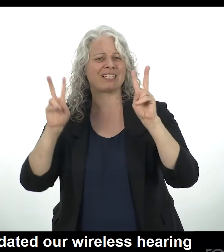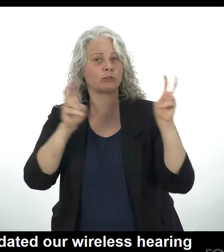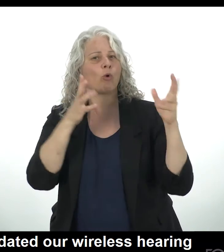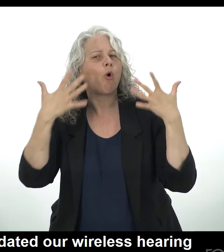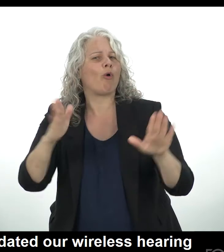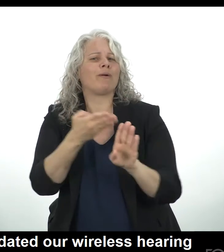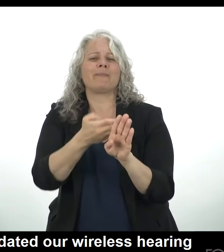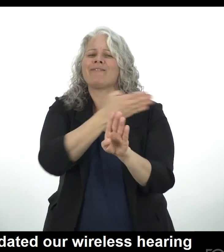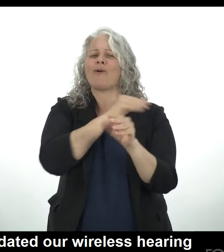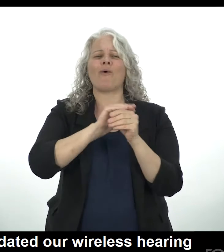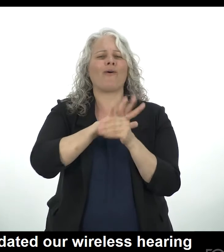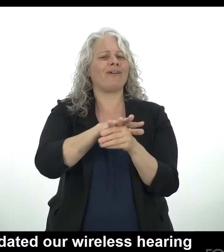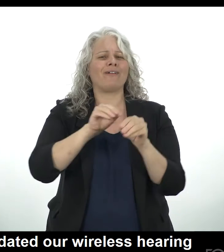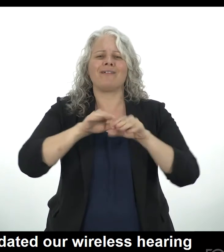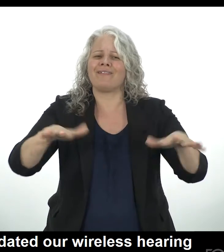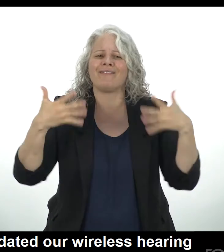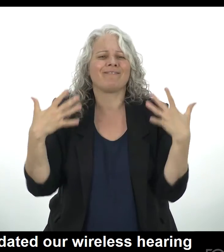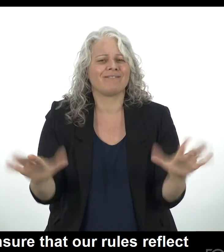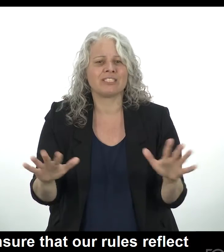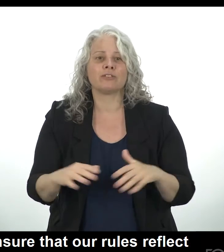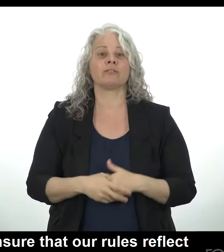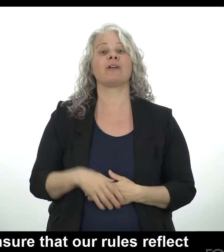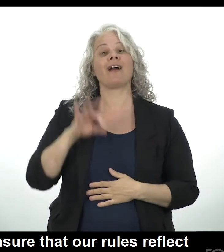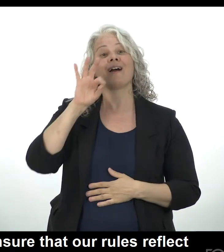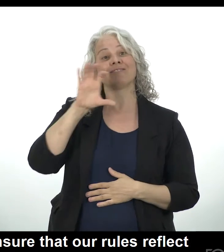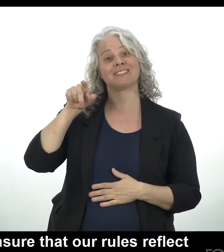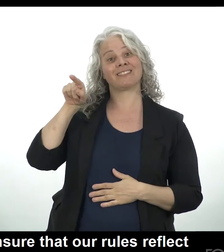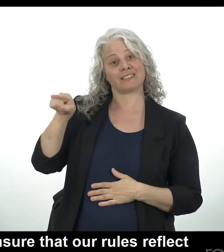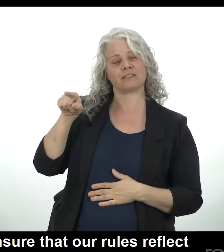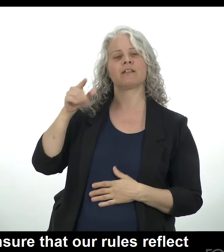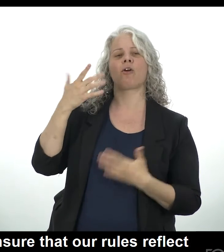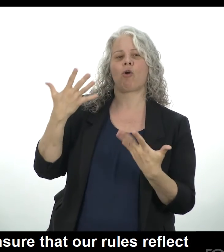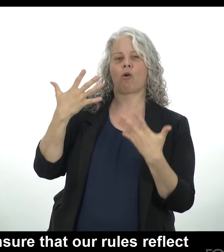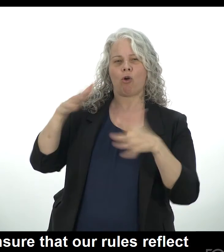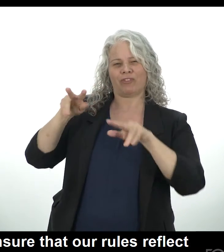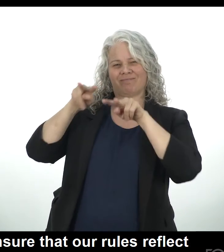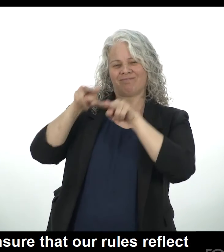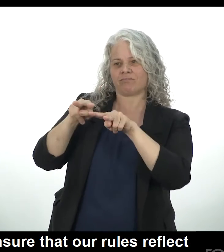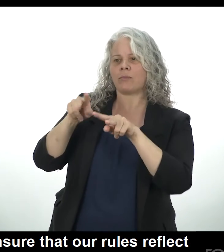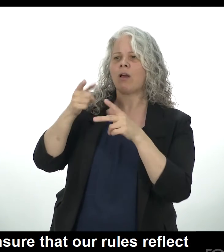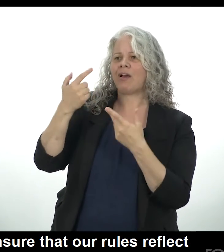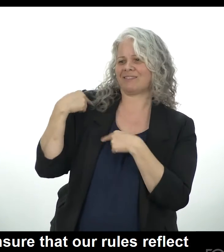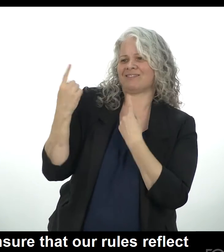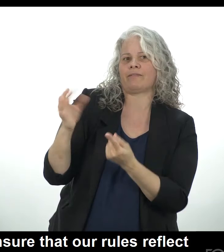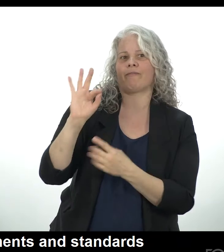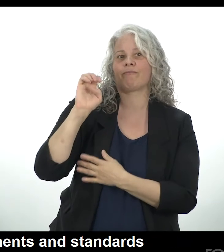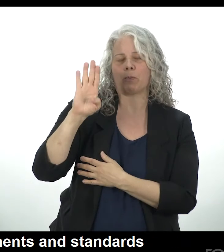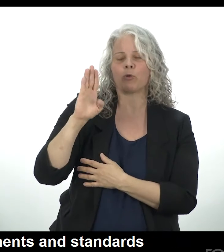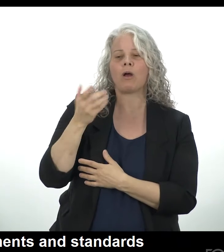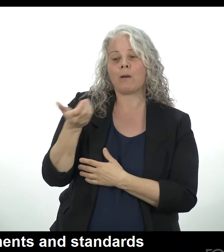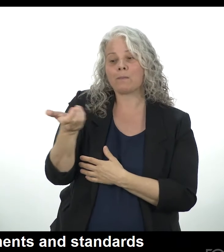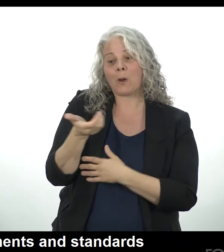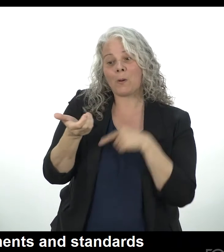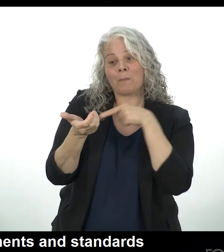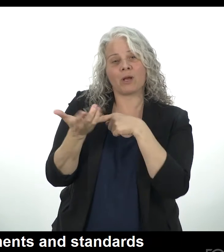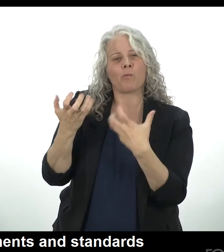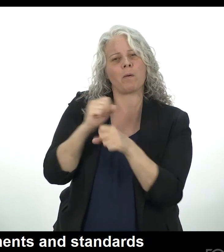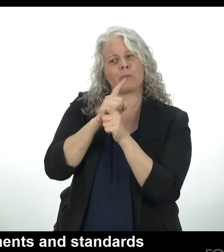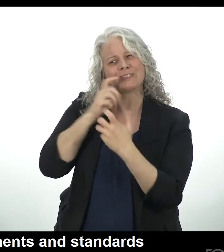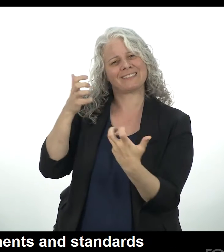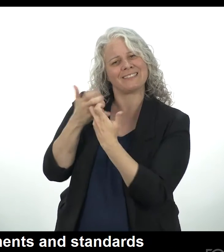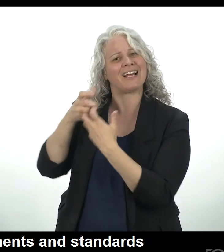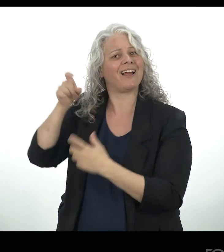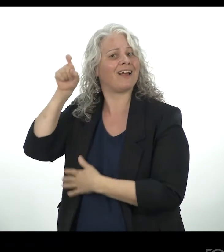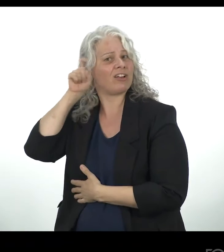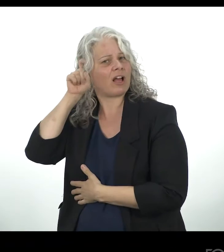This February, the Commission updated our wireless hearing aid compatibility requirements to ensure that our rules reflect the latest technical developments